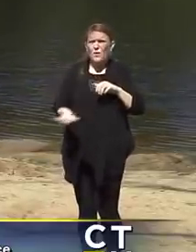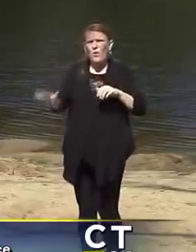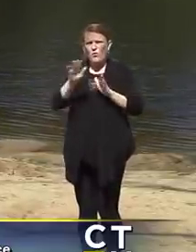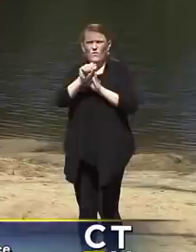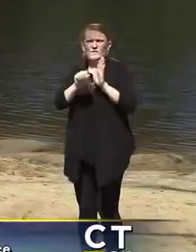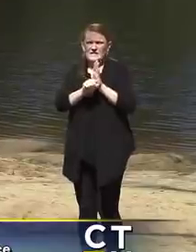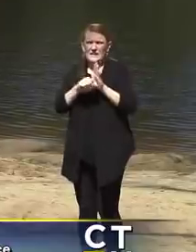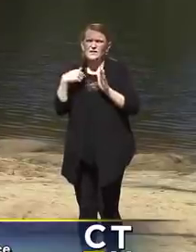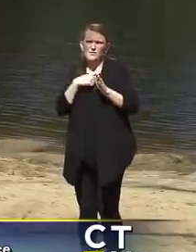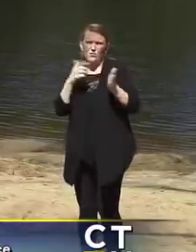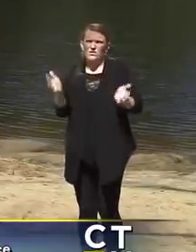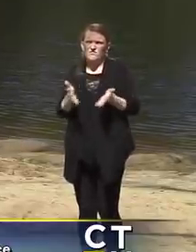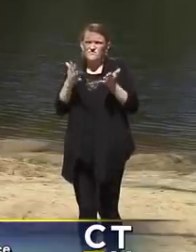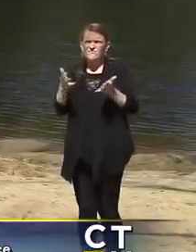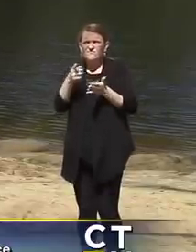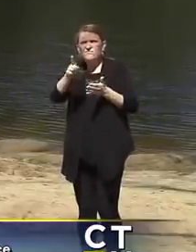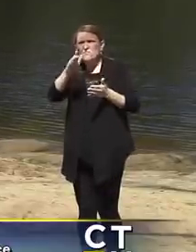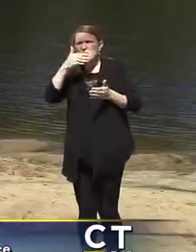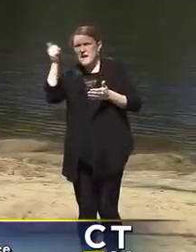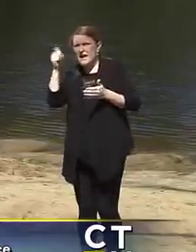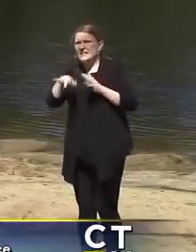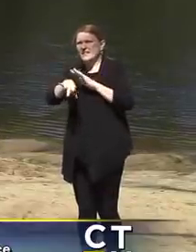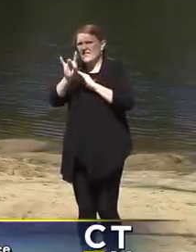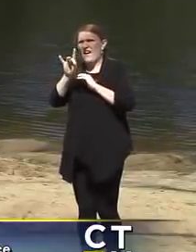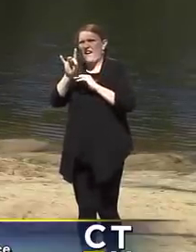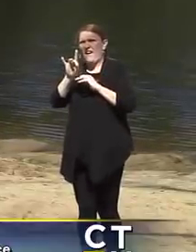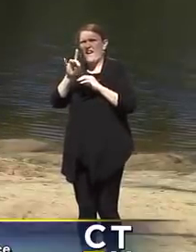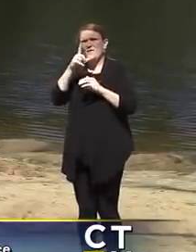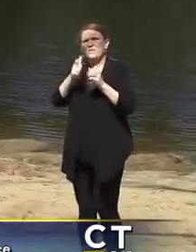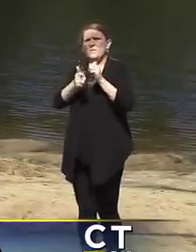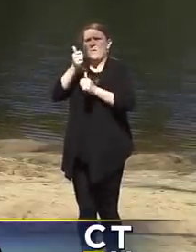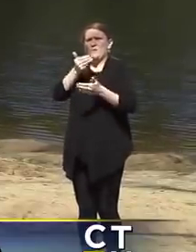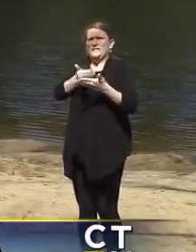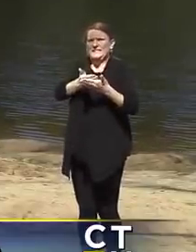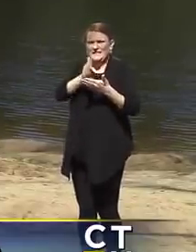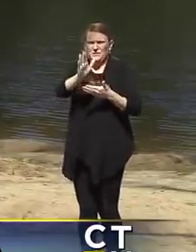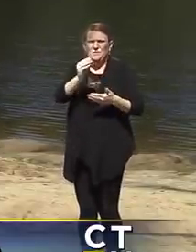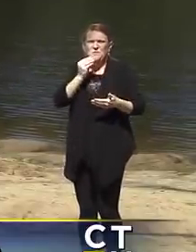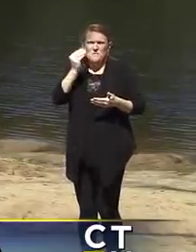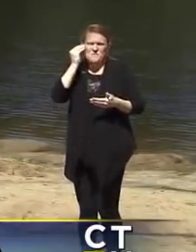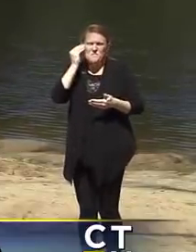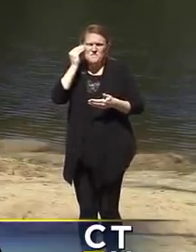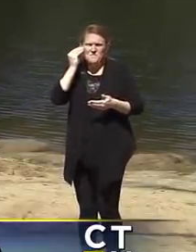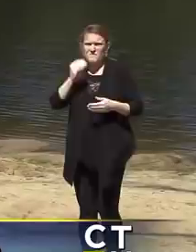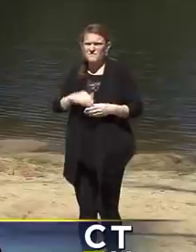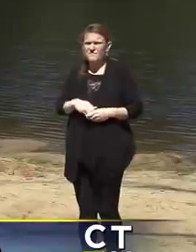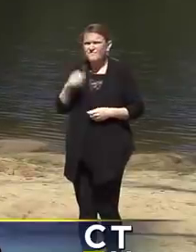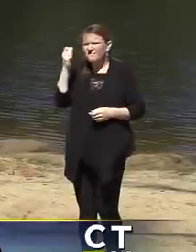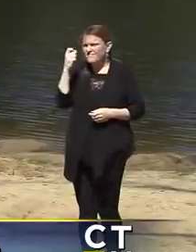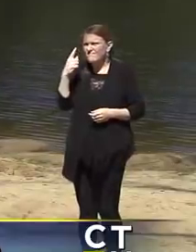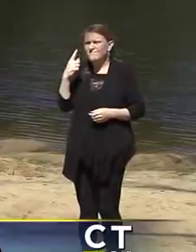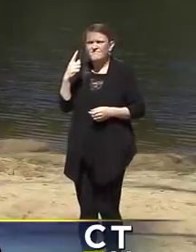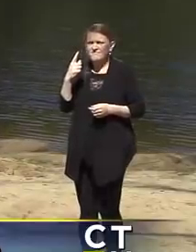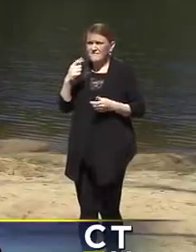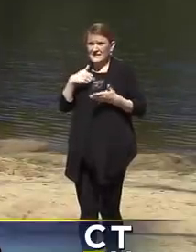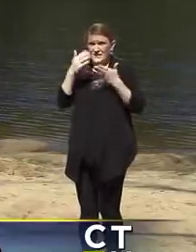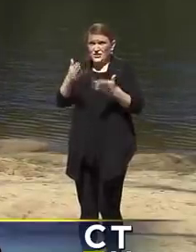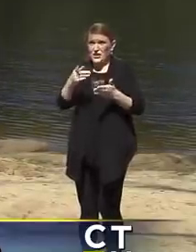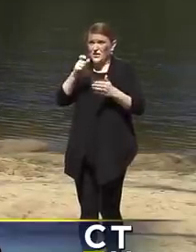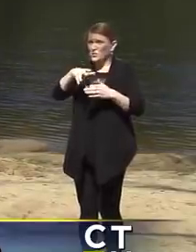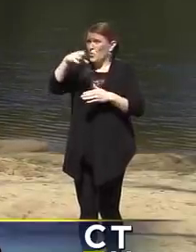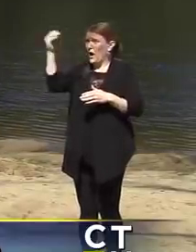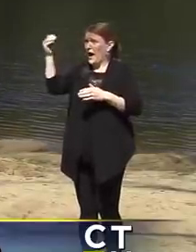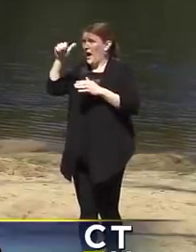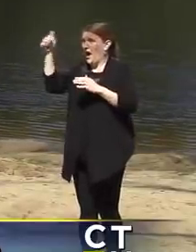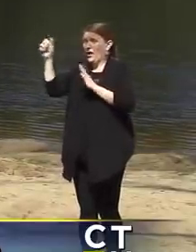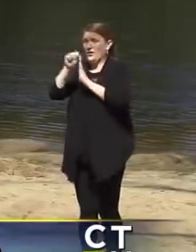we really encourage you to choose places that are close to you. It's not a great time for out-of-state travel.